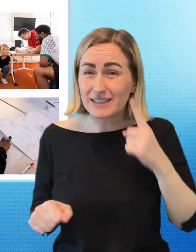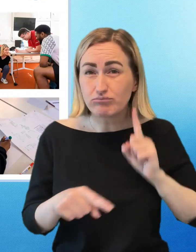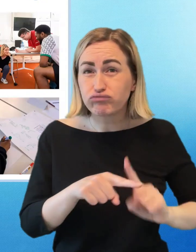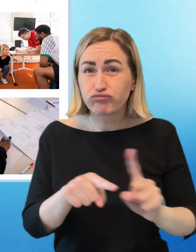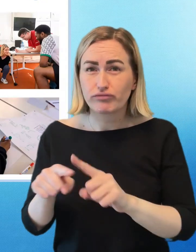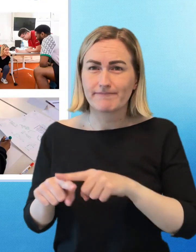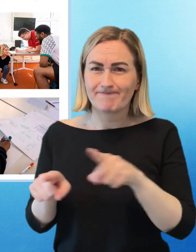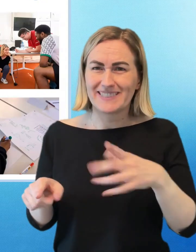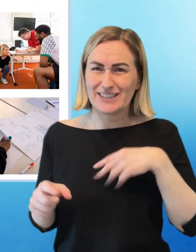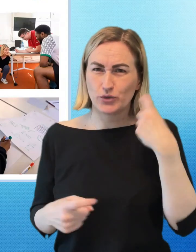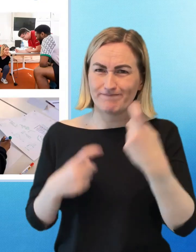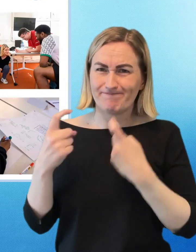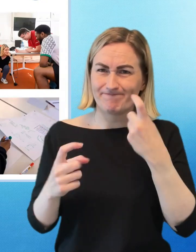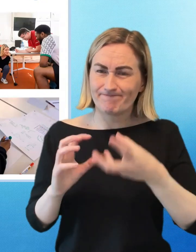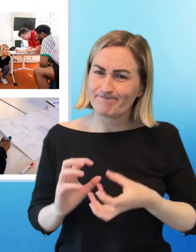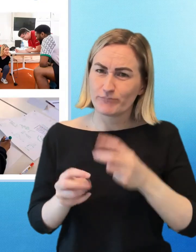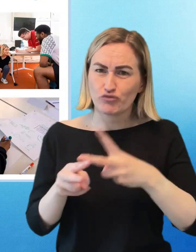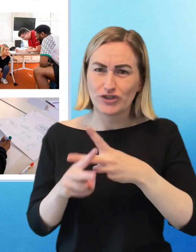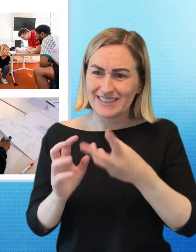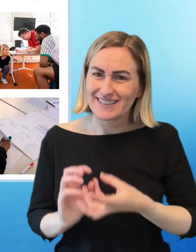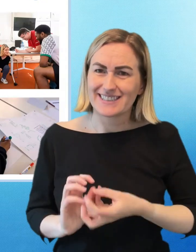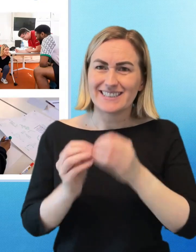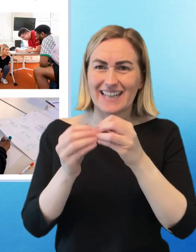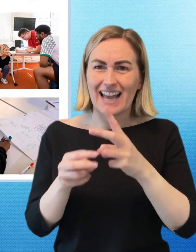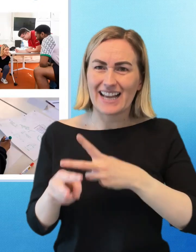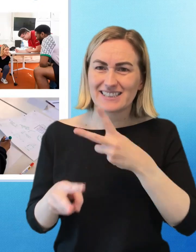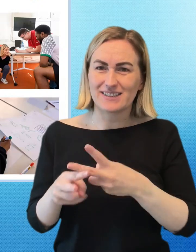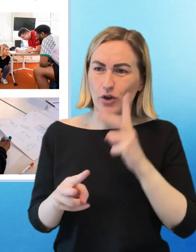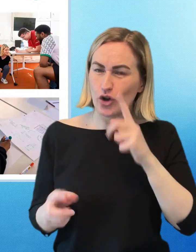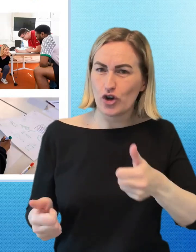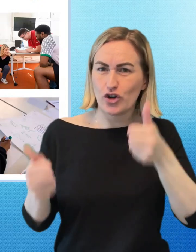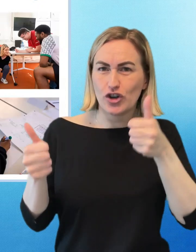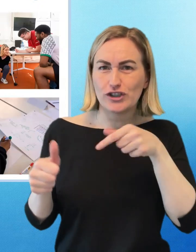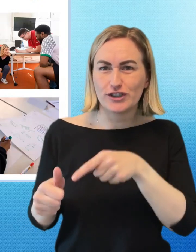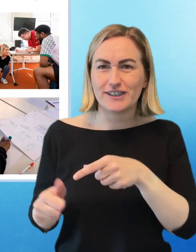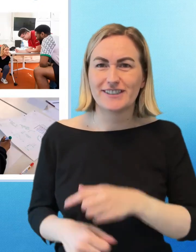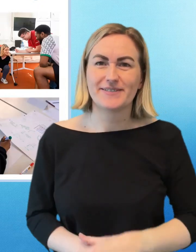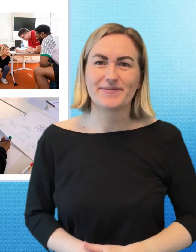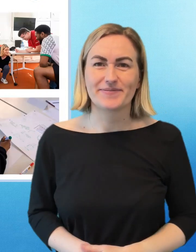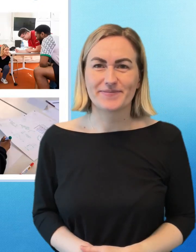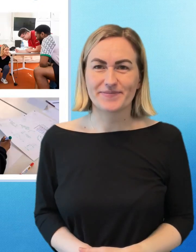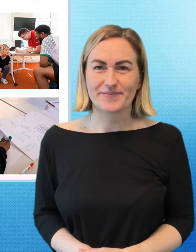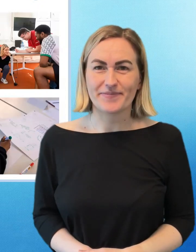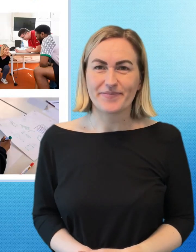And students took these circular economy principles and came up with a redesign for the product.